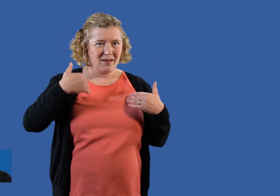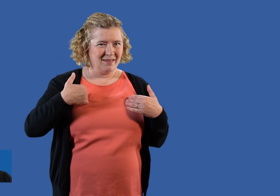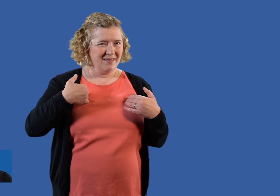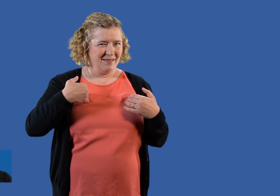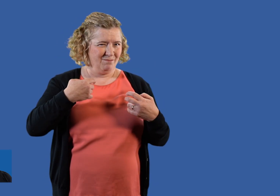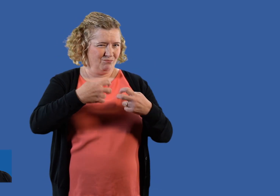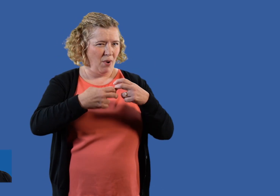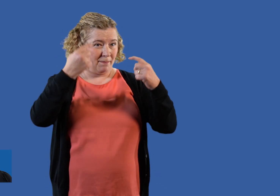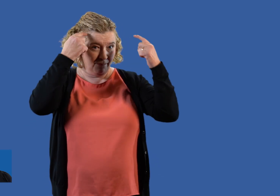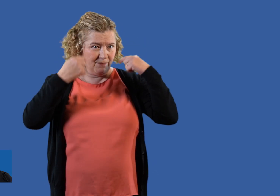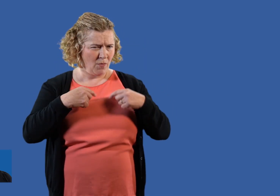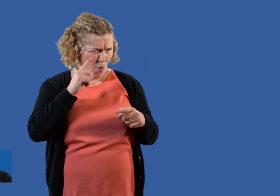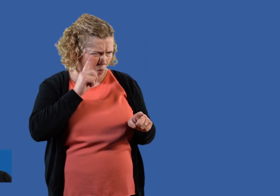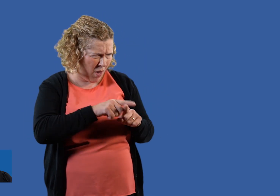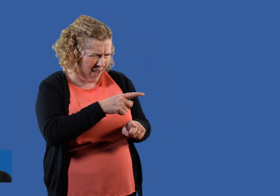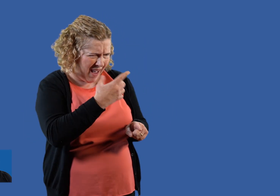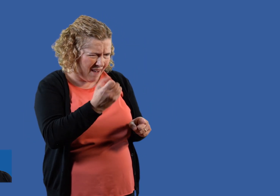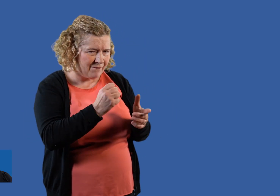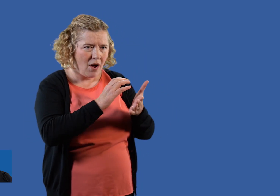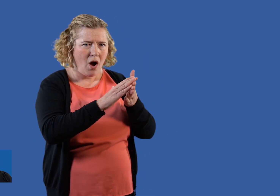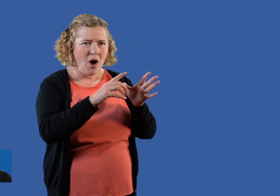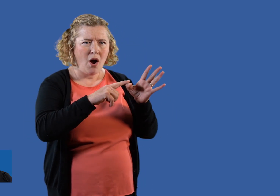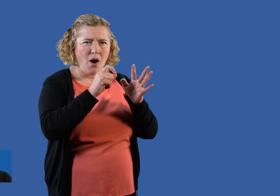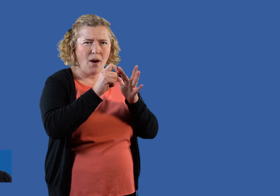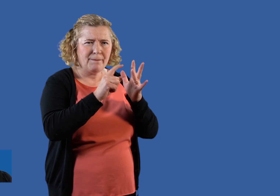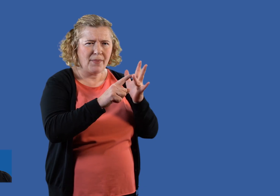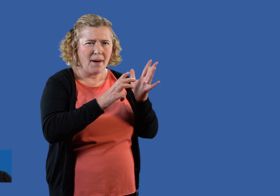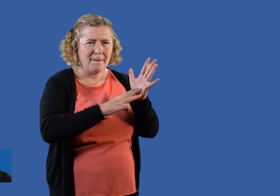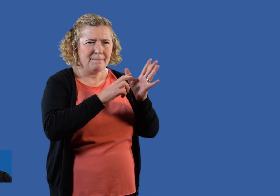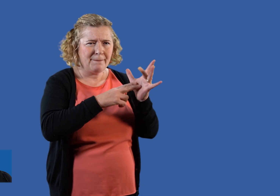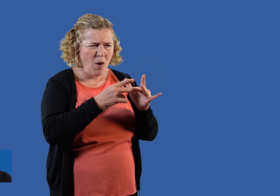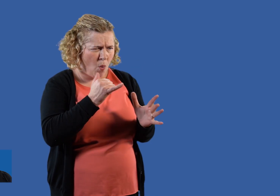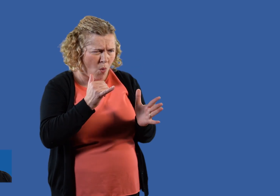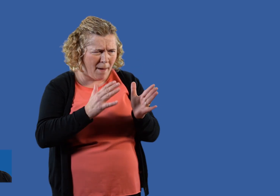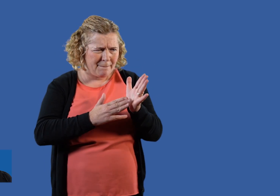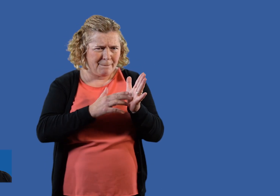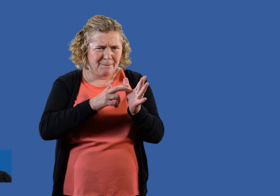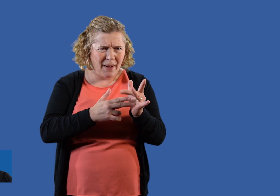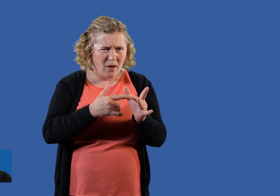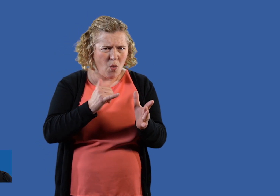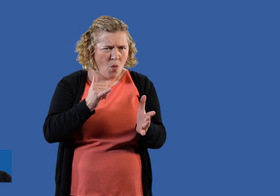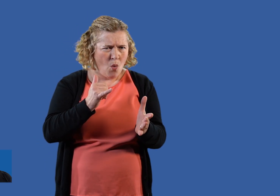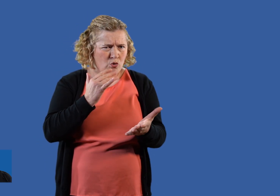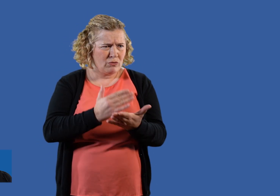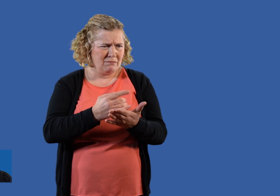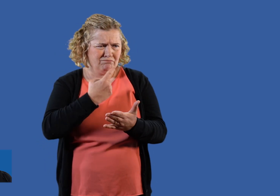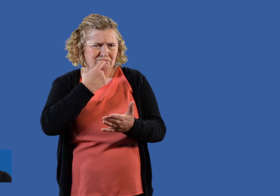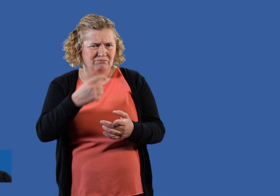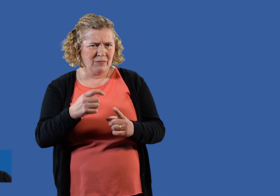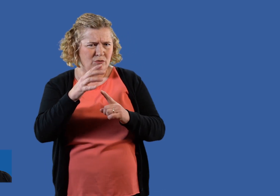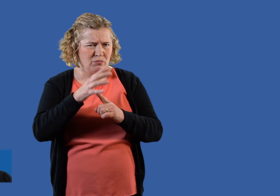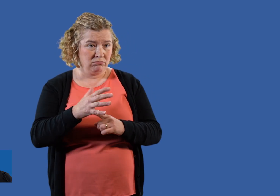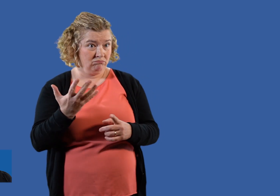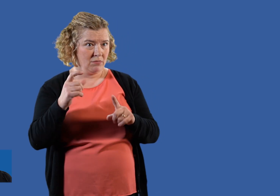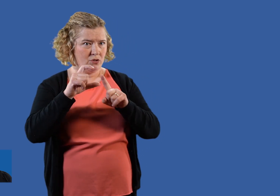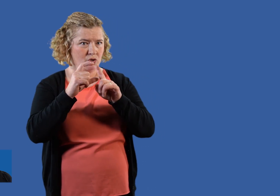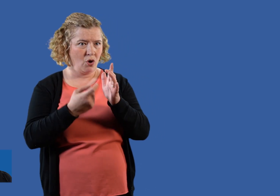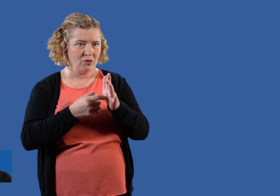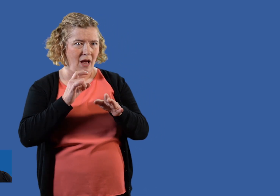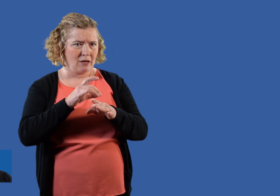Symptoms of hypomania and mania often result in an alternative diagnosis, often major